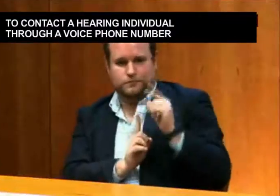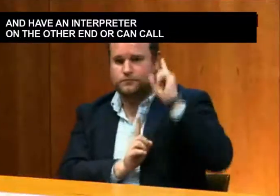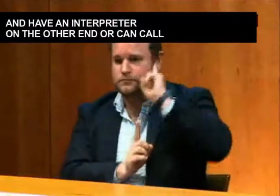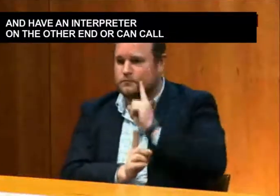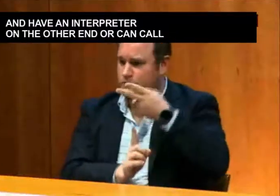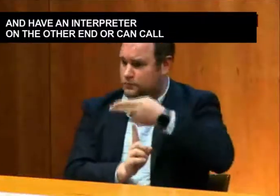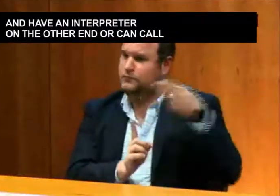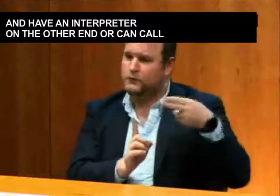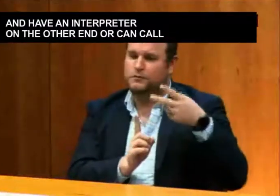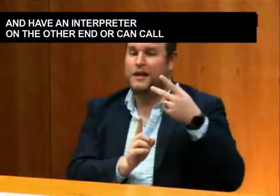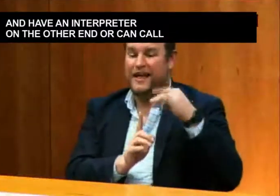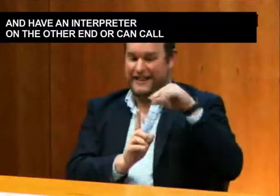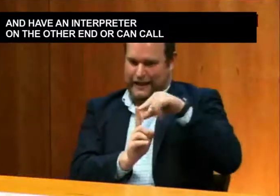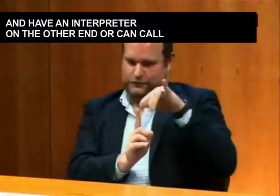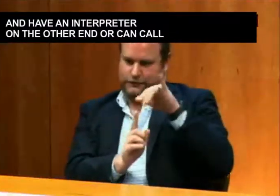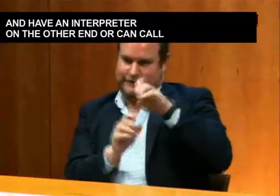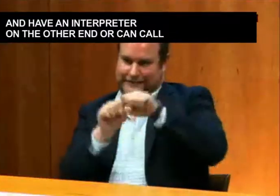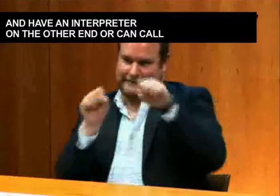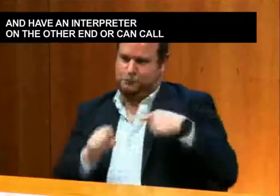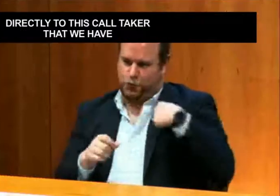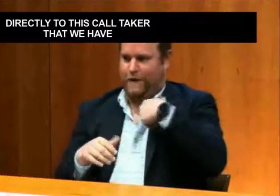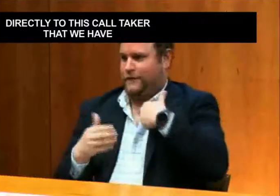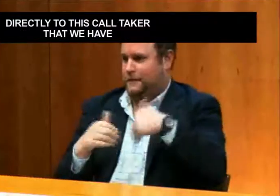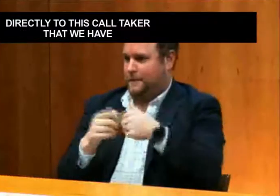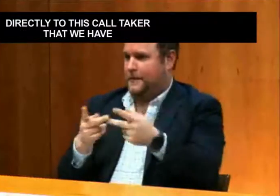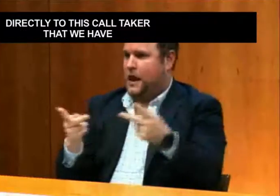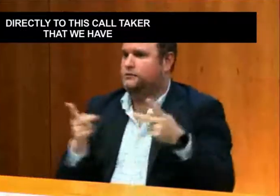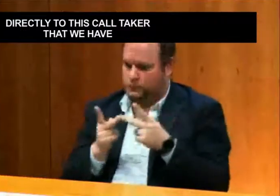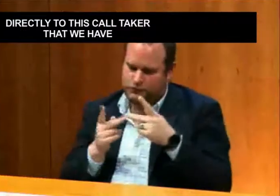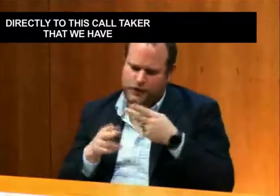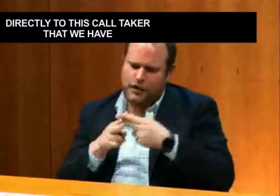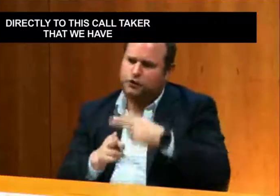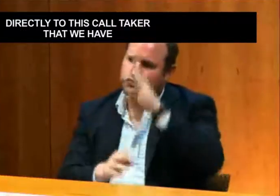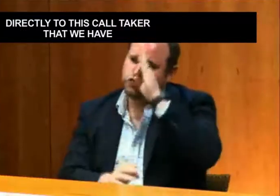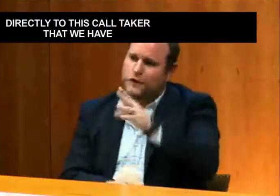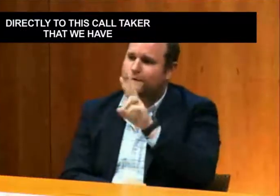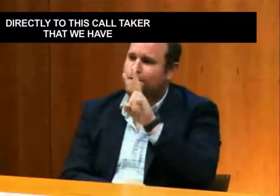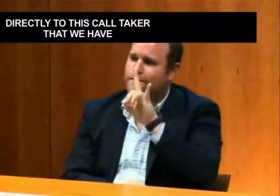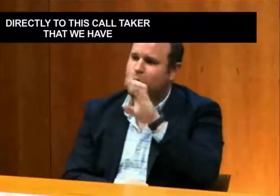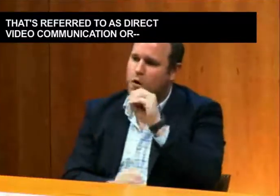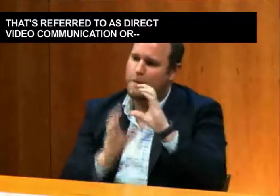number and have an interpreter on the other end, or can call directly to this call taker that we have. That's